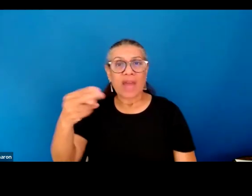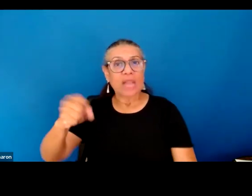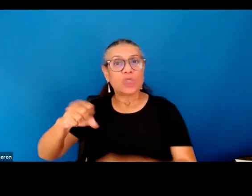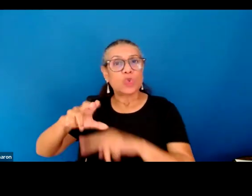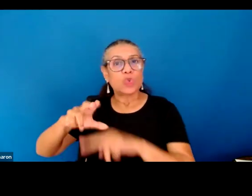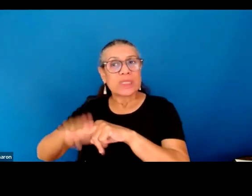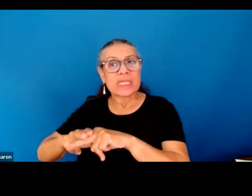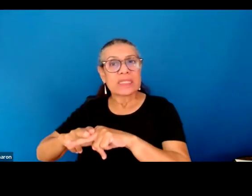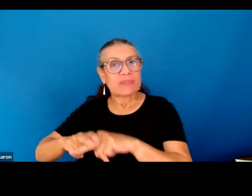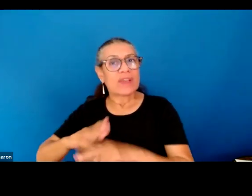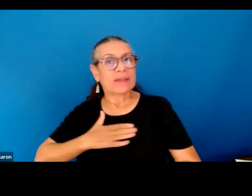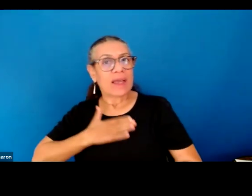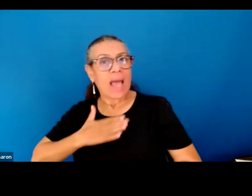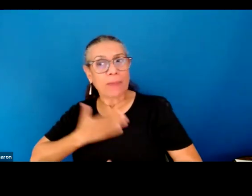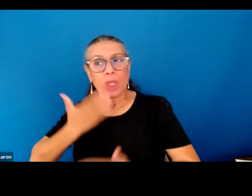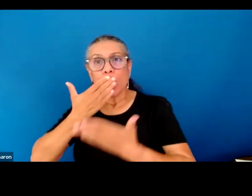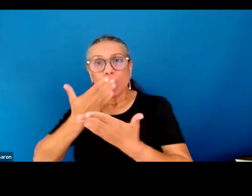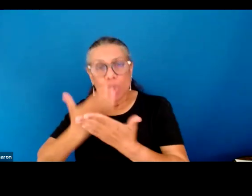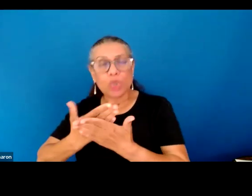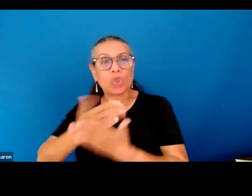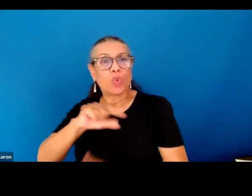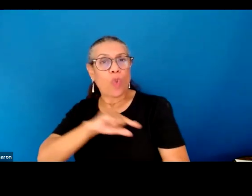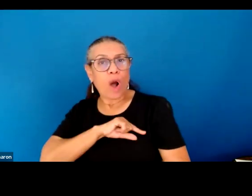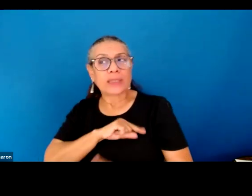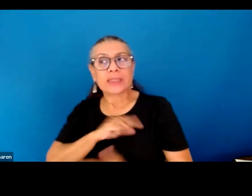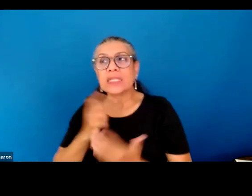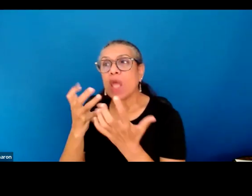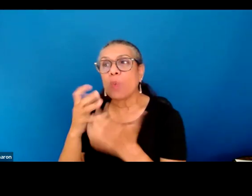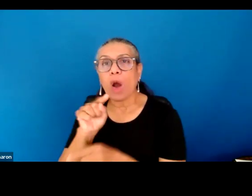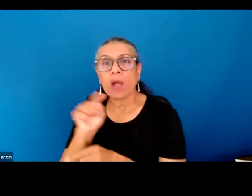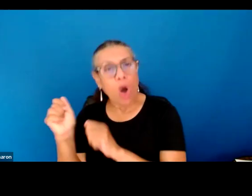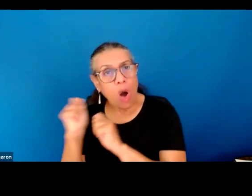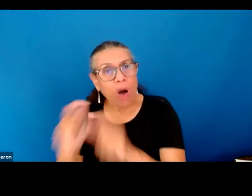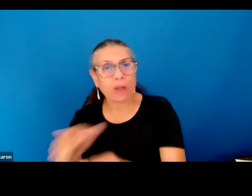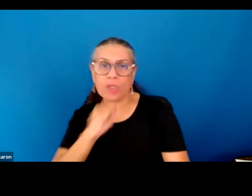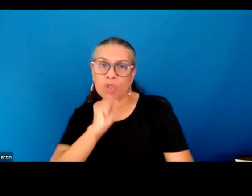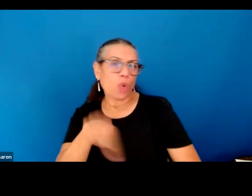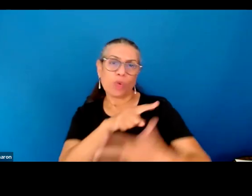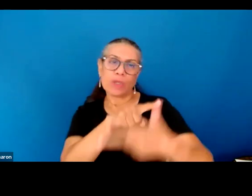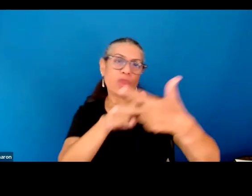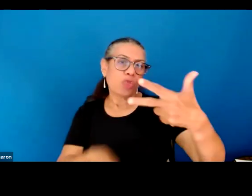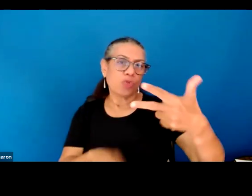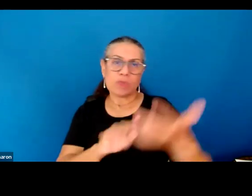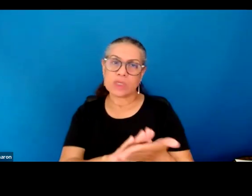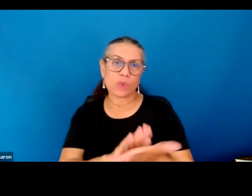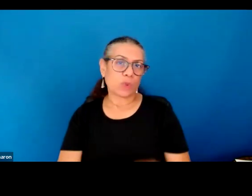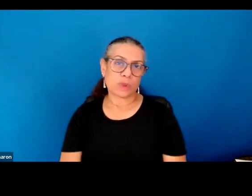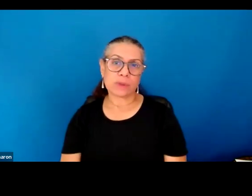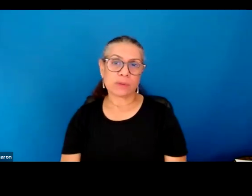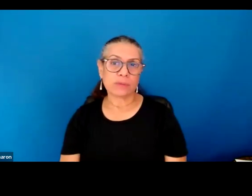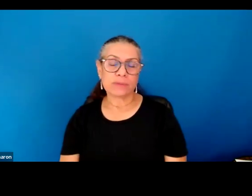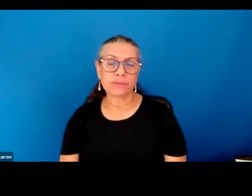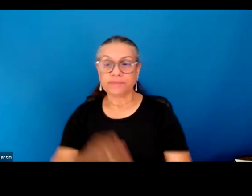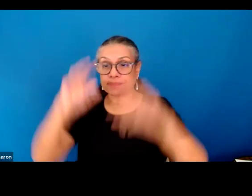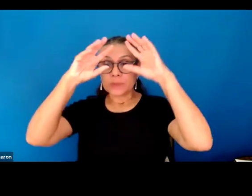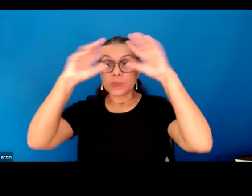seats as desirous of our families as the ones that our exam schools are. And on a